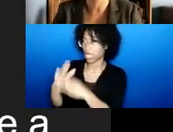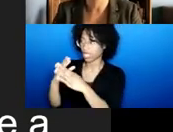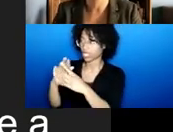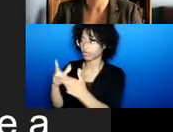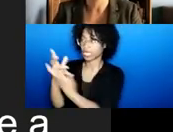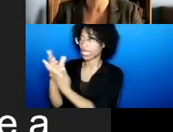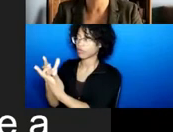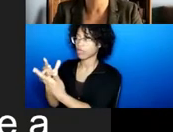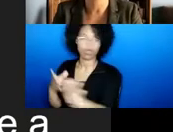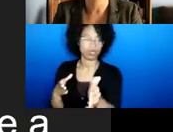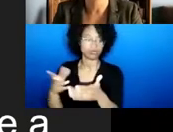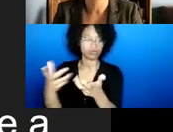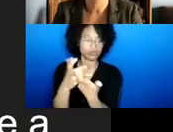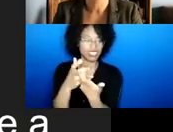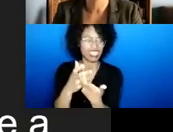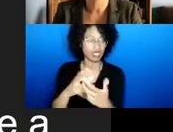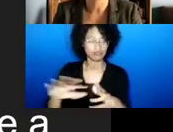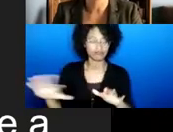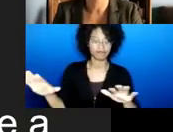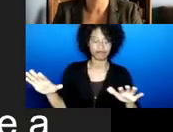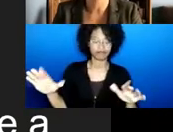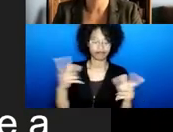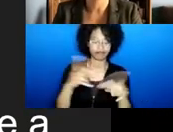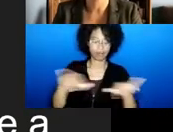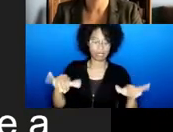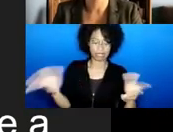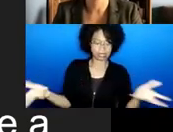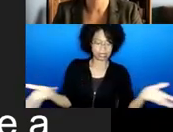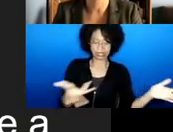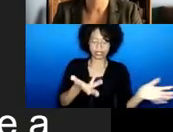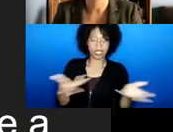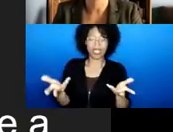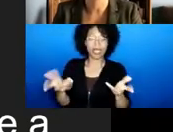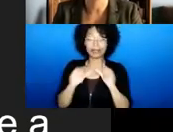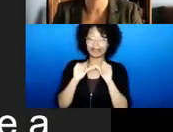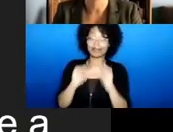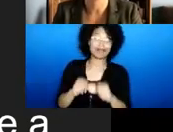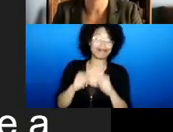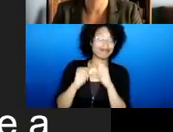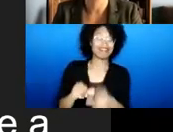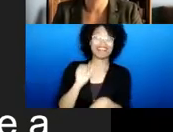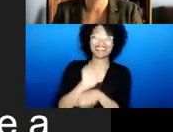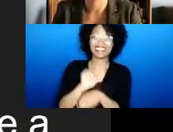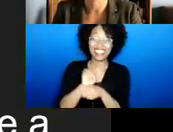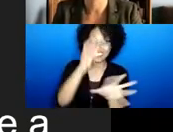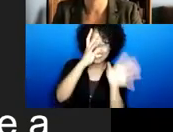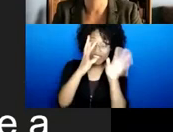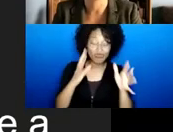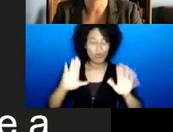messy, ongoing work. It's creative and wonderful and exciting work.